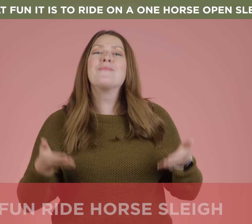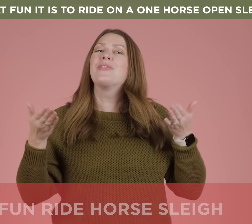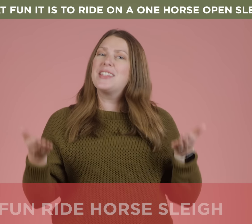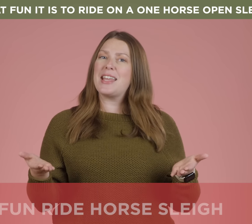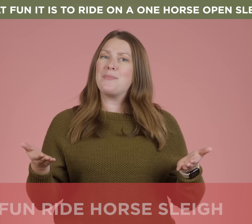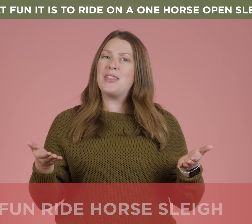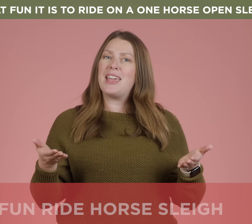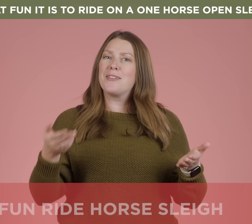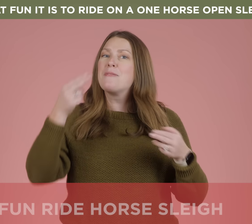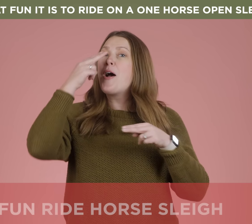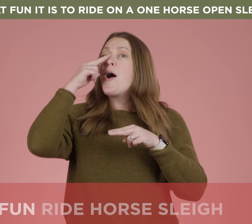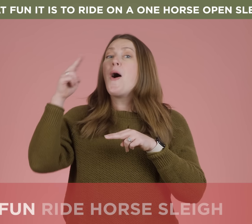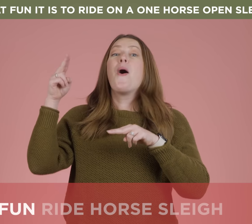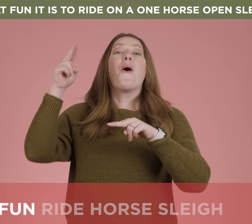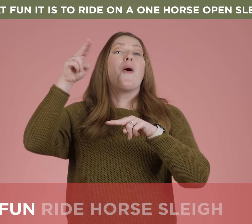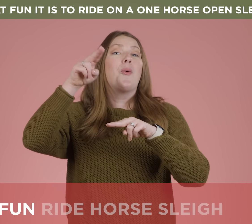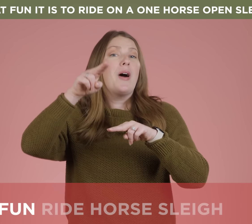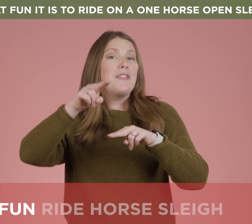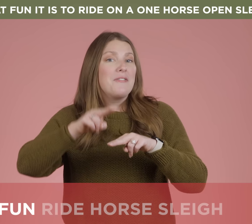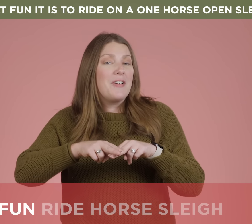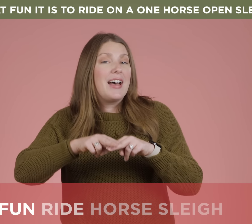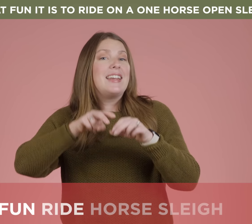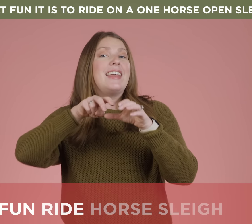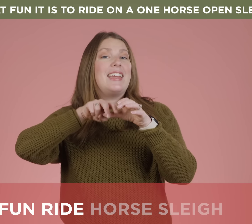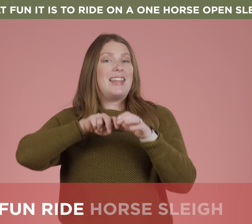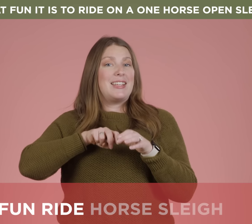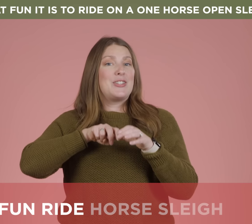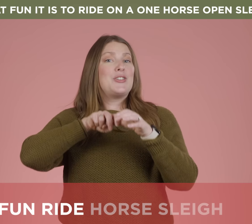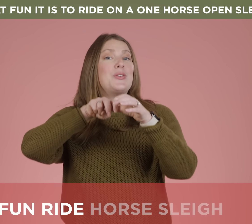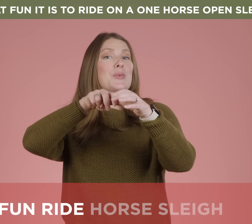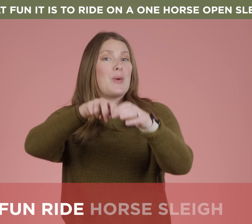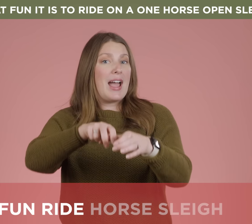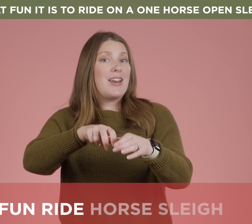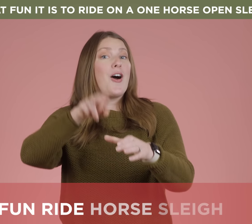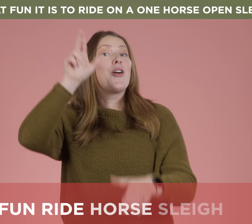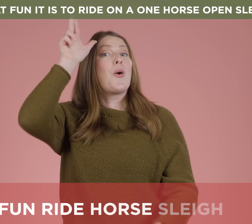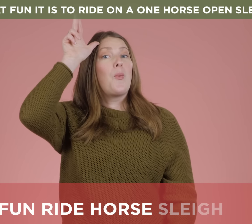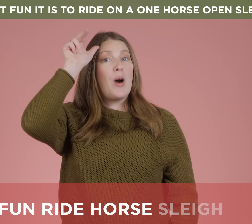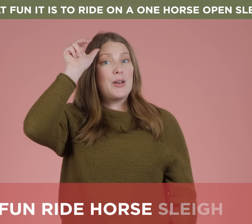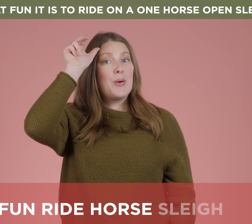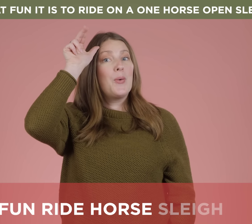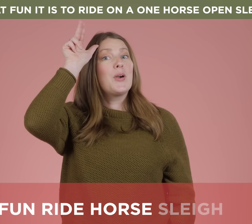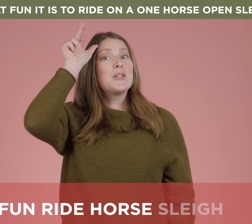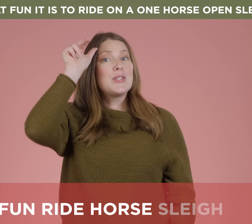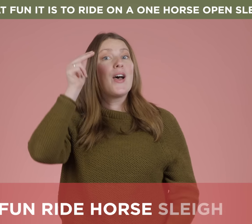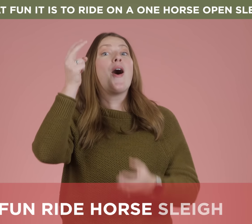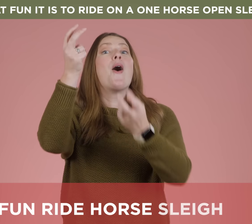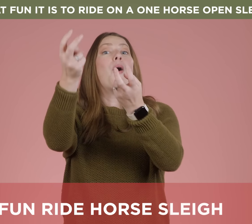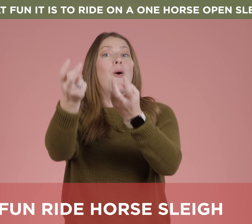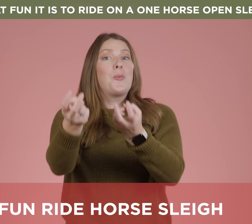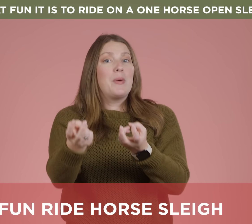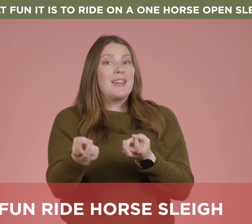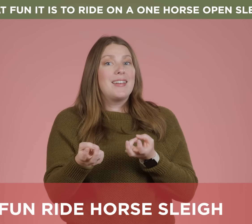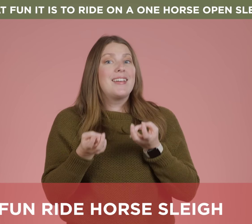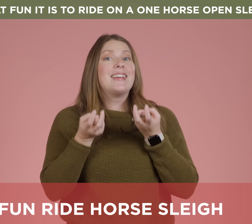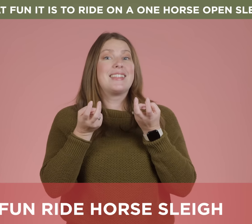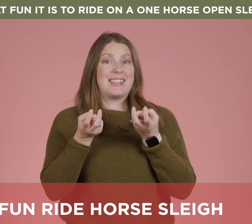the same thing. Oh, what fun it is to ride on a one-horse open